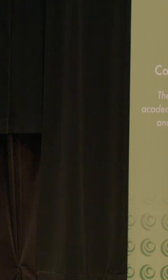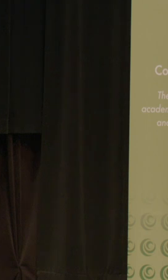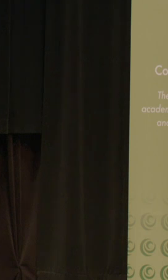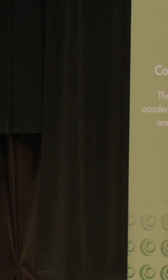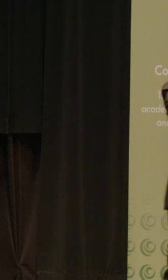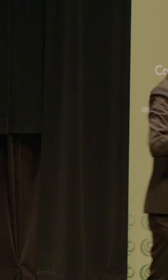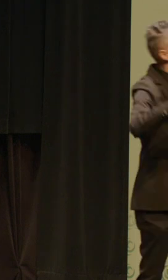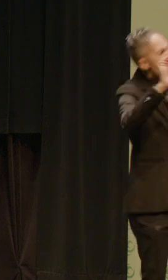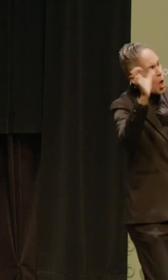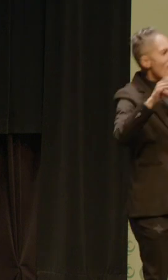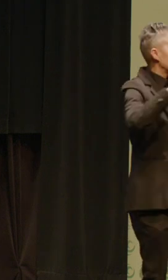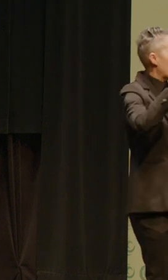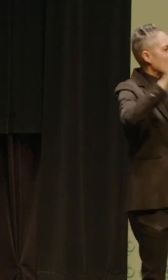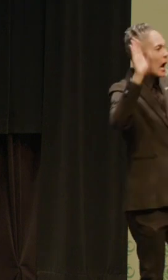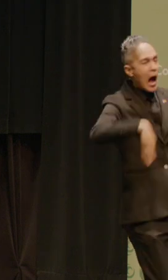Oh!